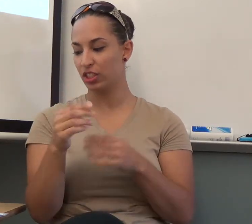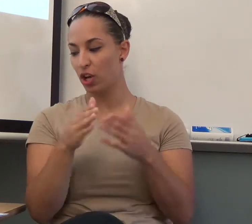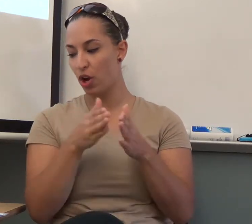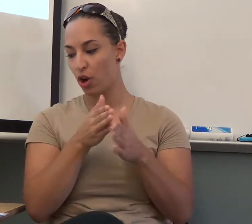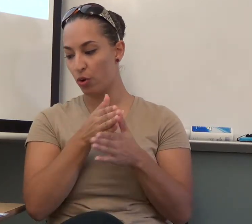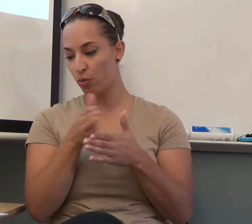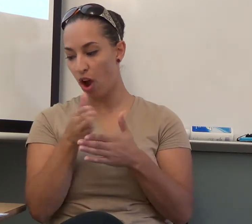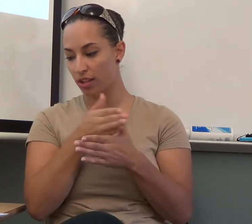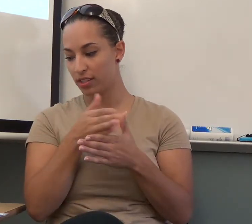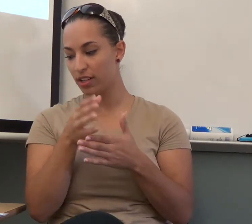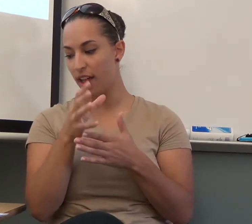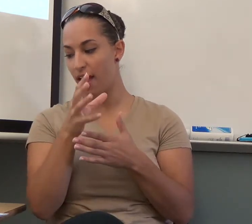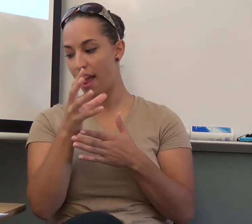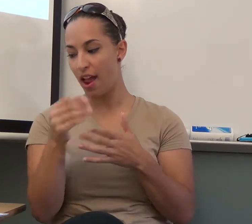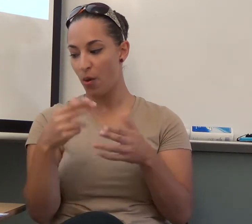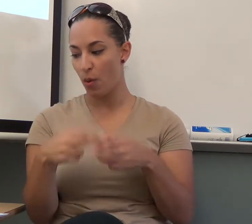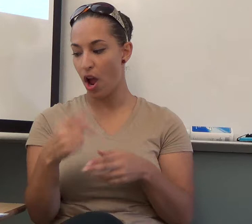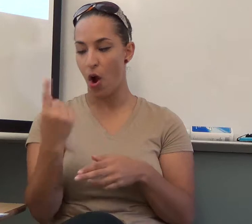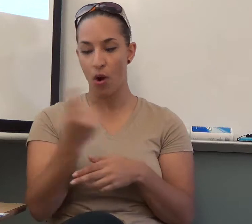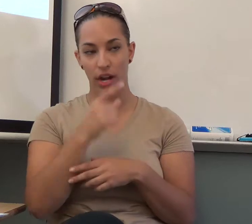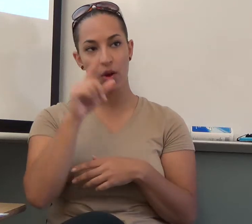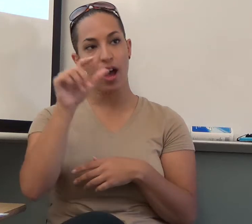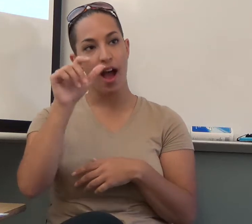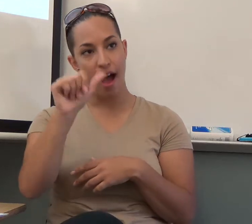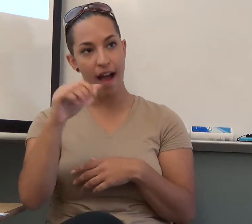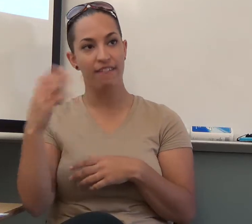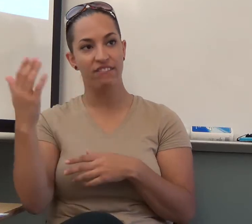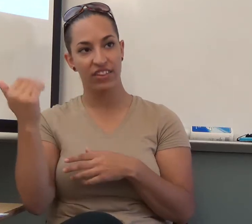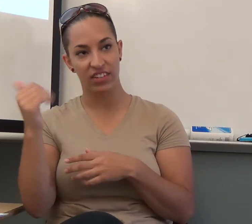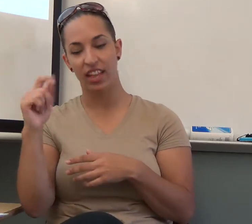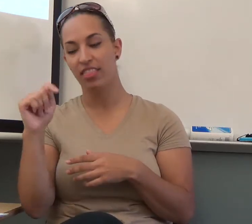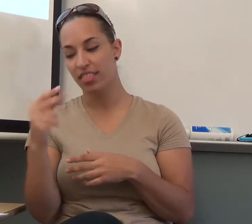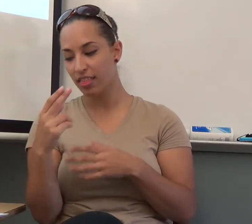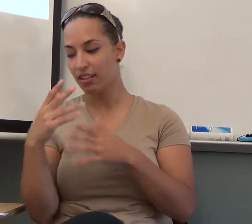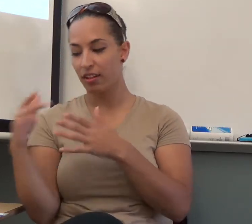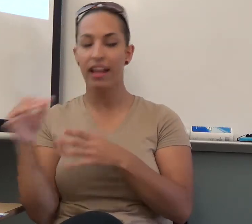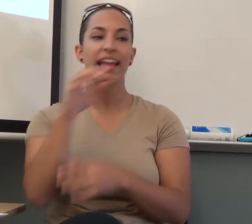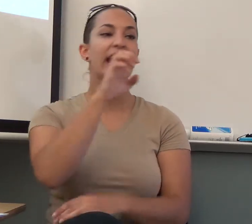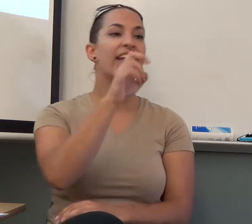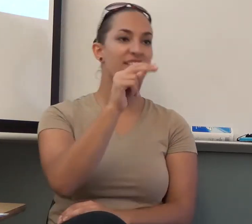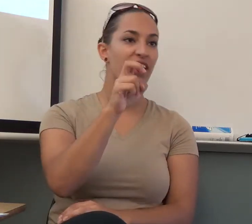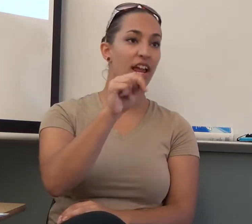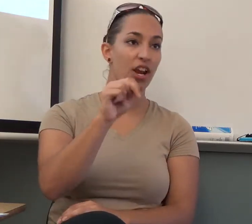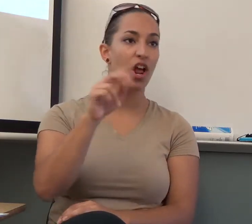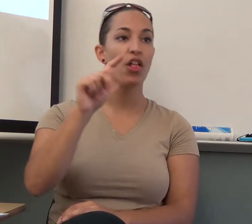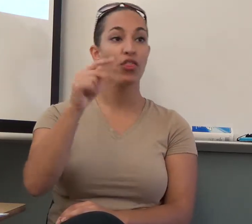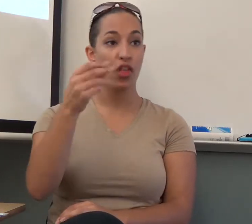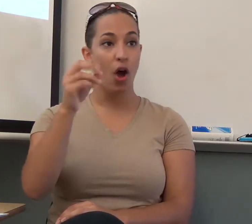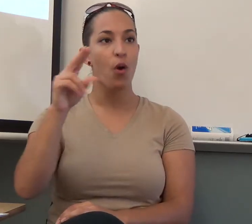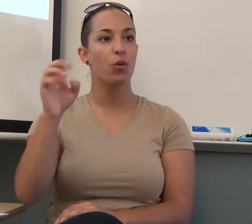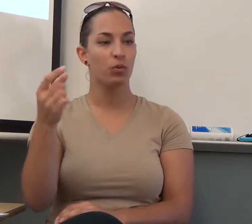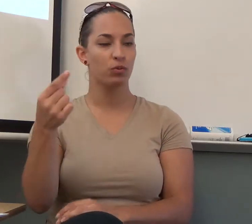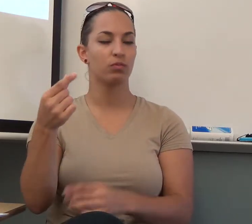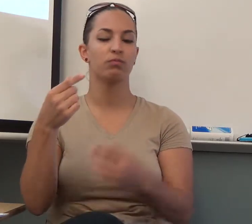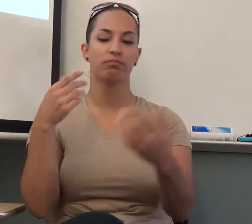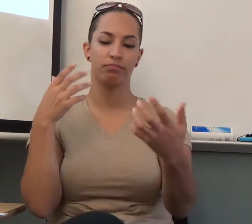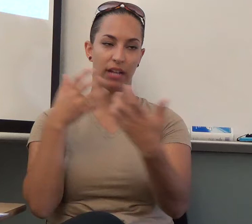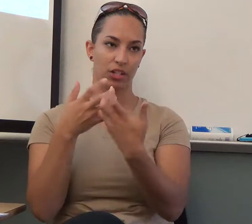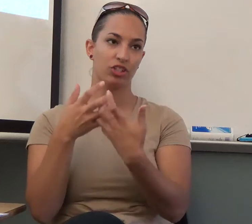back again. Nice. Even though works fine. I think even though is a good choice. Any other choices that people may have made? What about